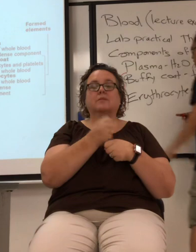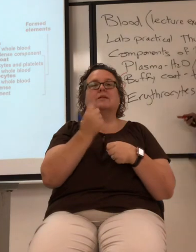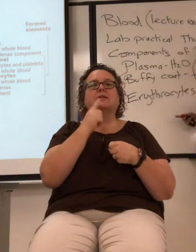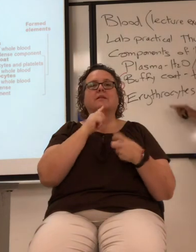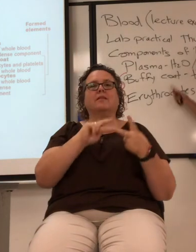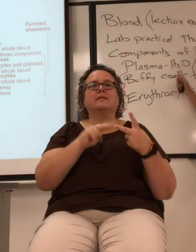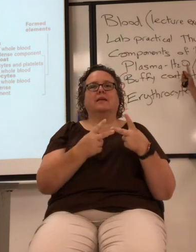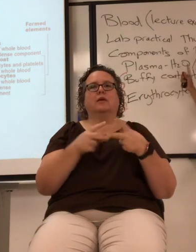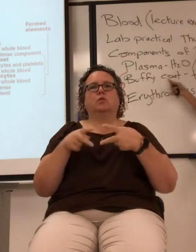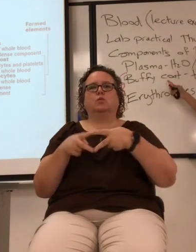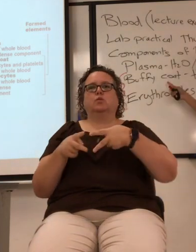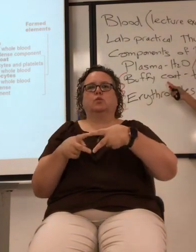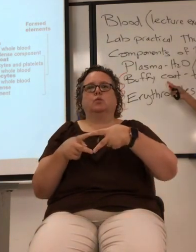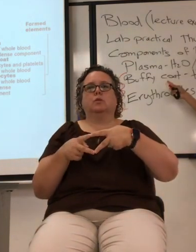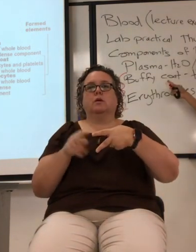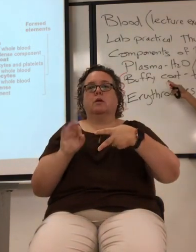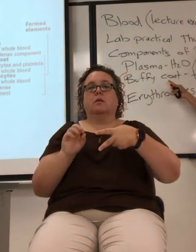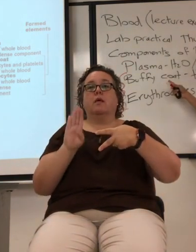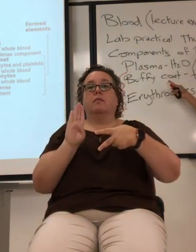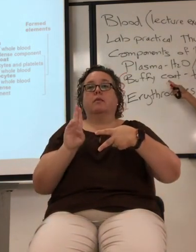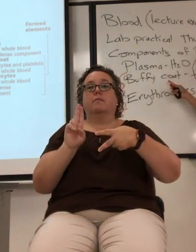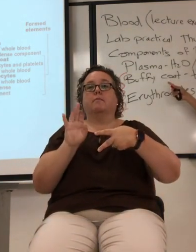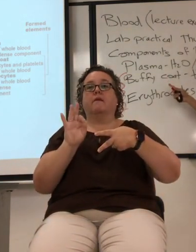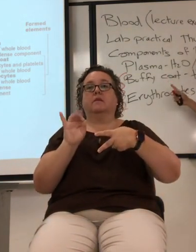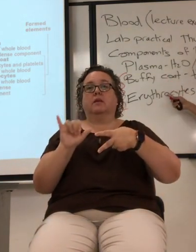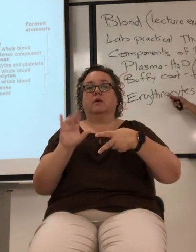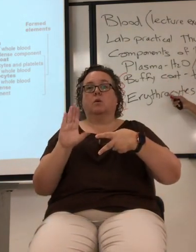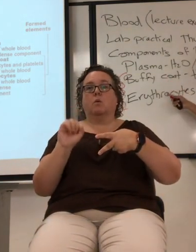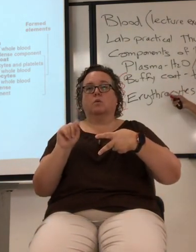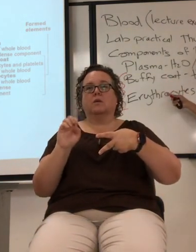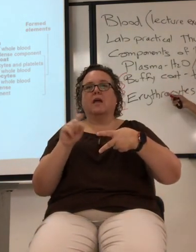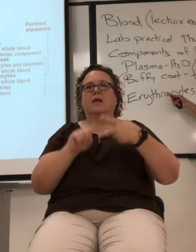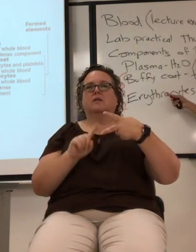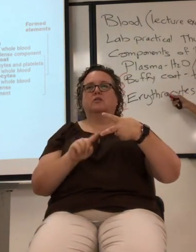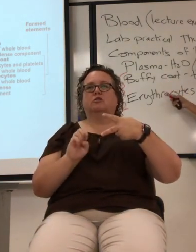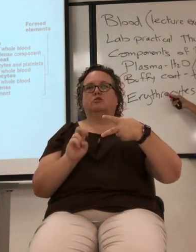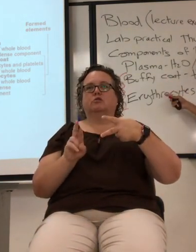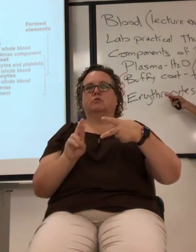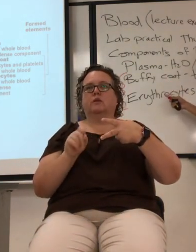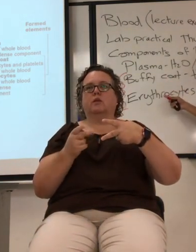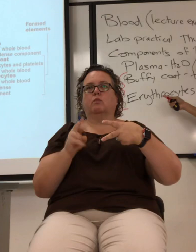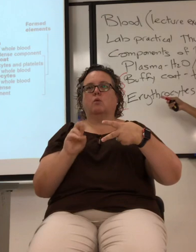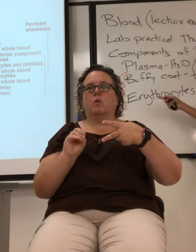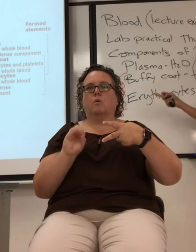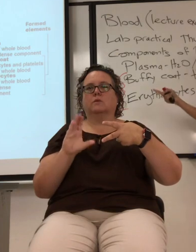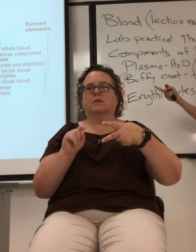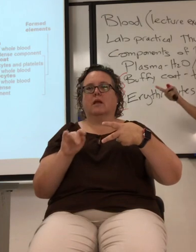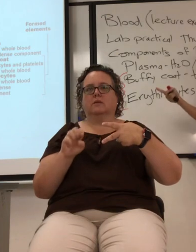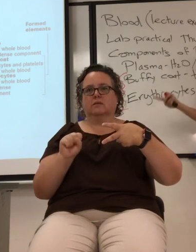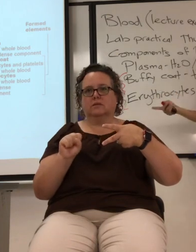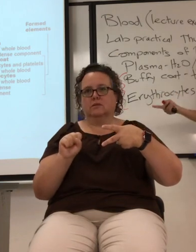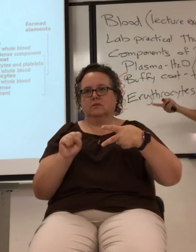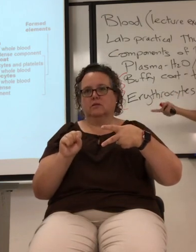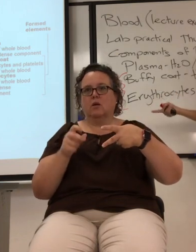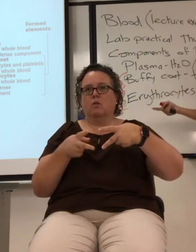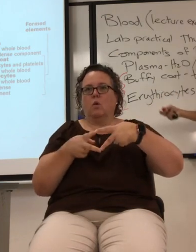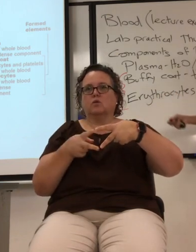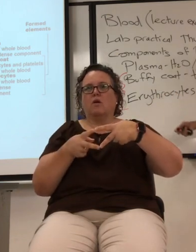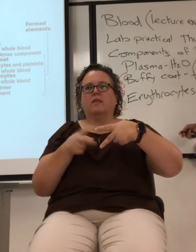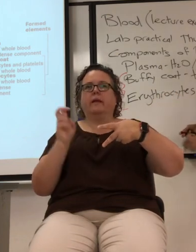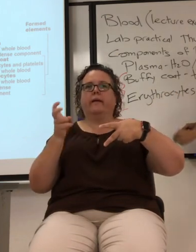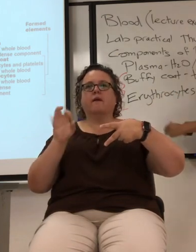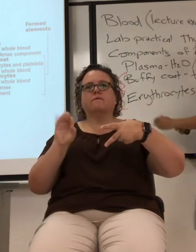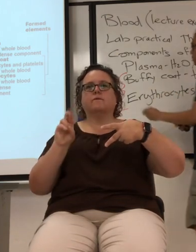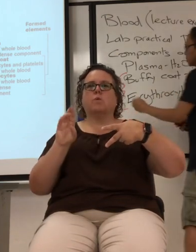two points, the buffy coat and the erythrocytes. Okay, those are the blood cells or formed